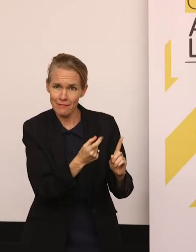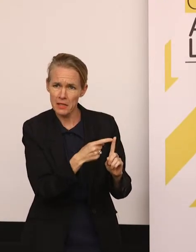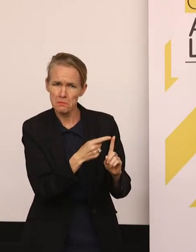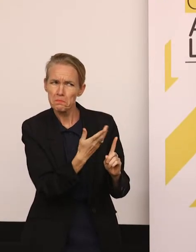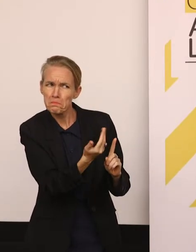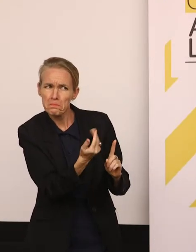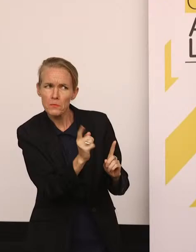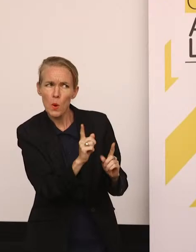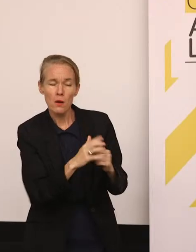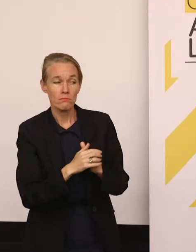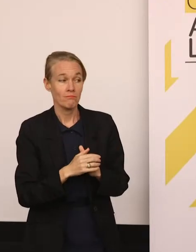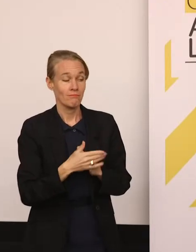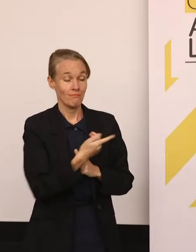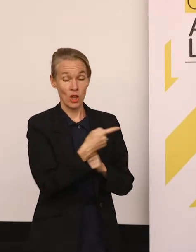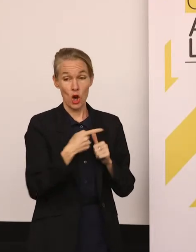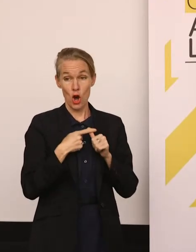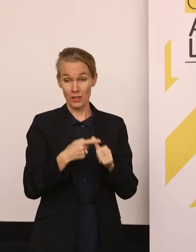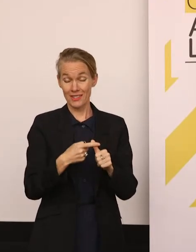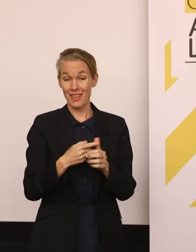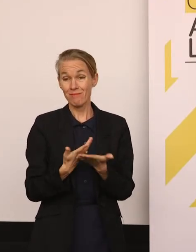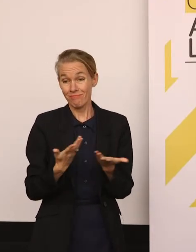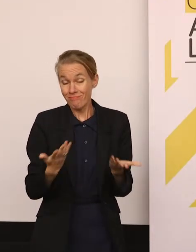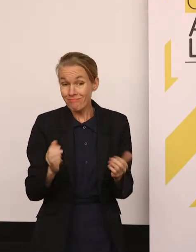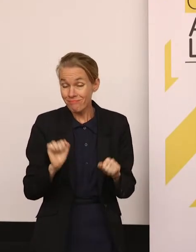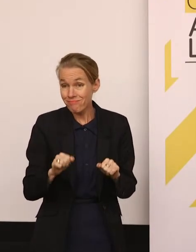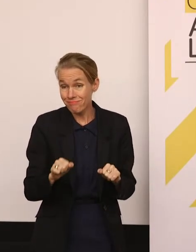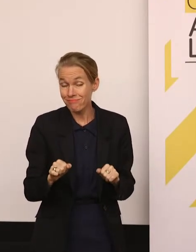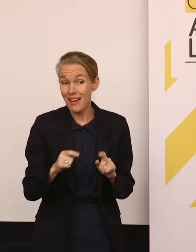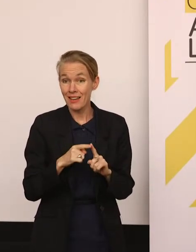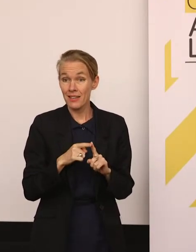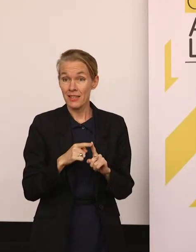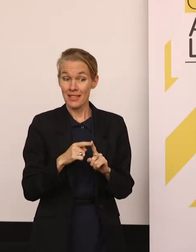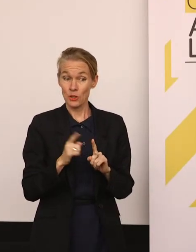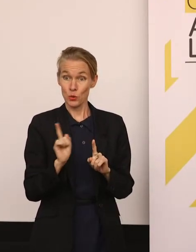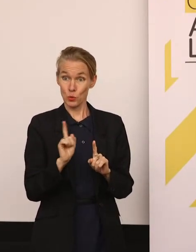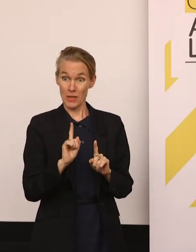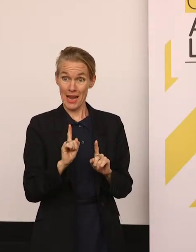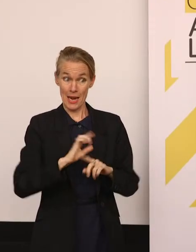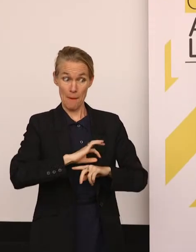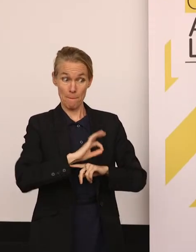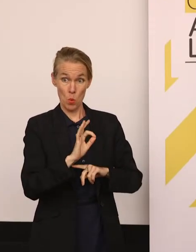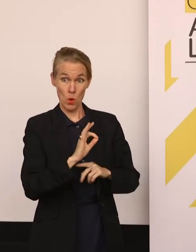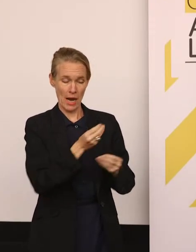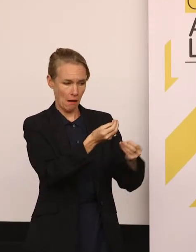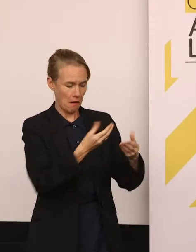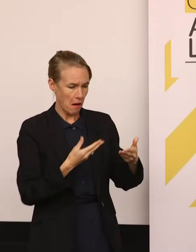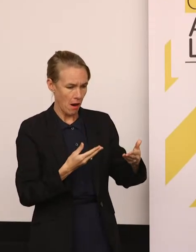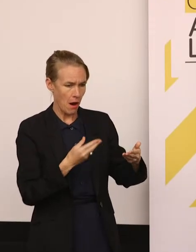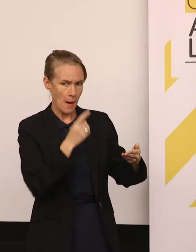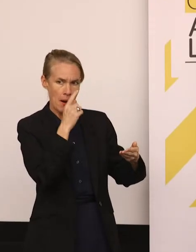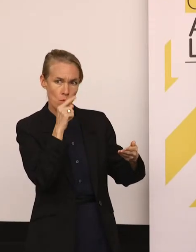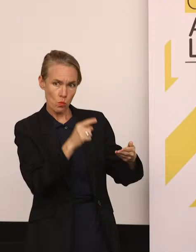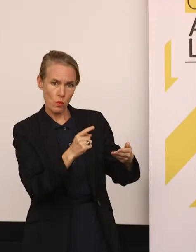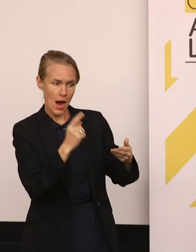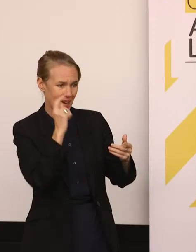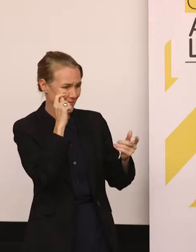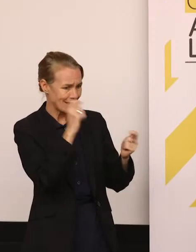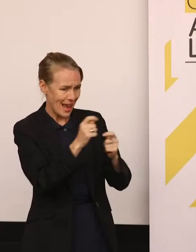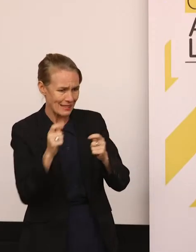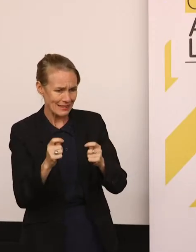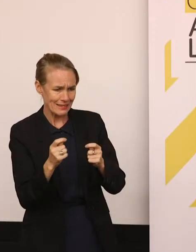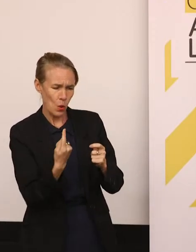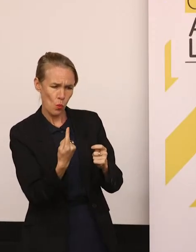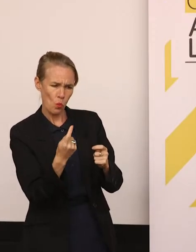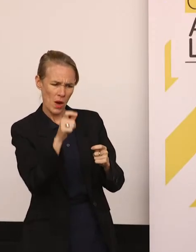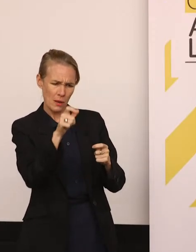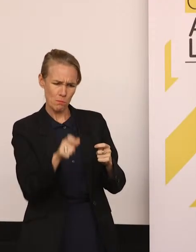Minister yesterday, and I've made it today. Actually, we did get notified this morning of a possible positive result, and because it was a